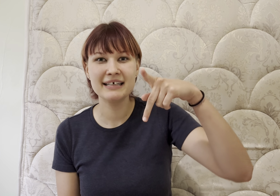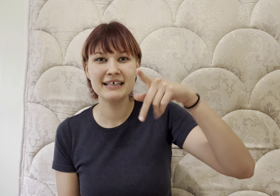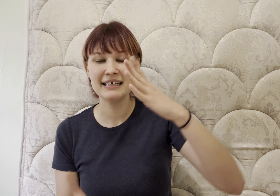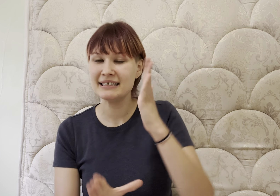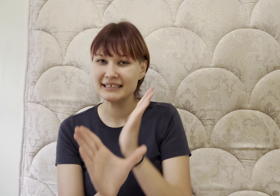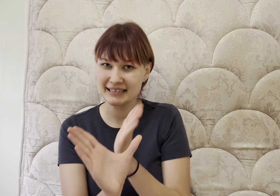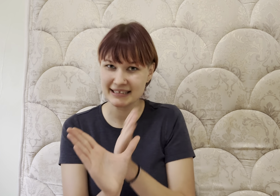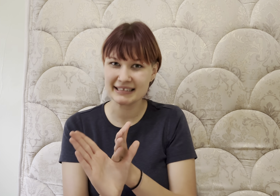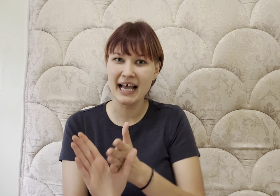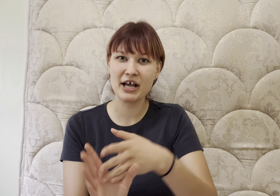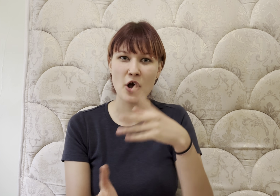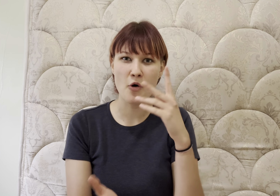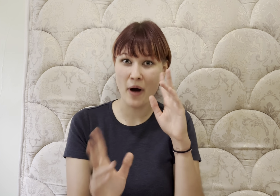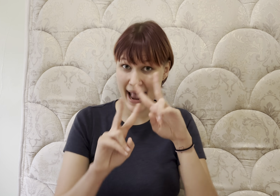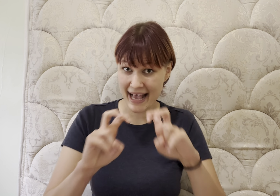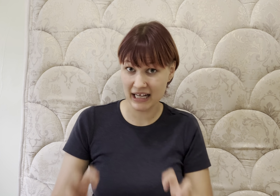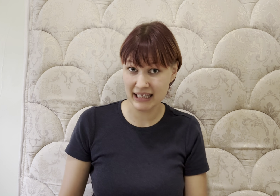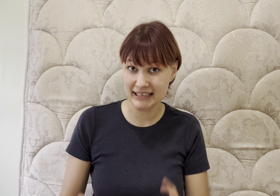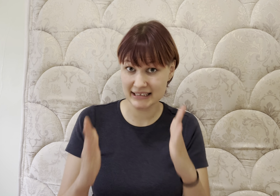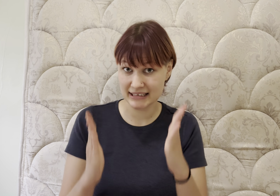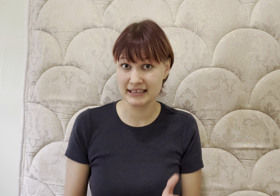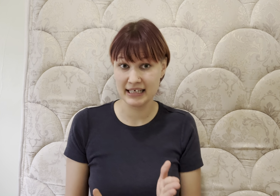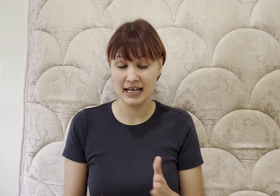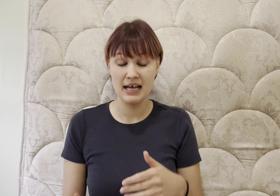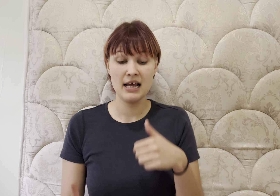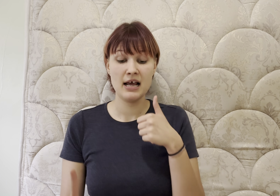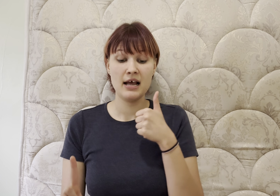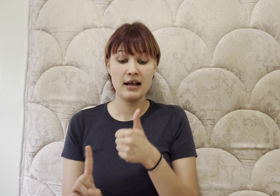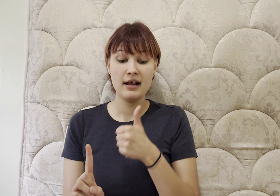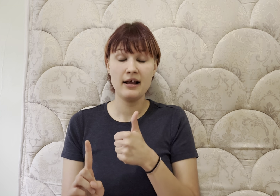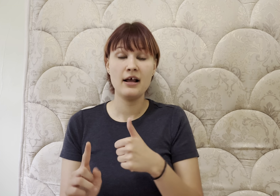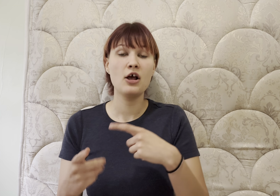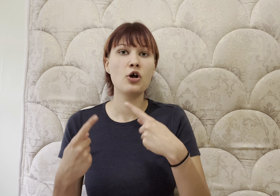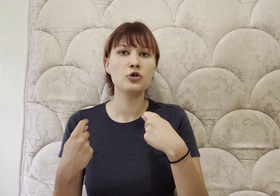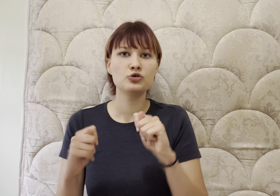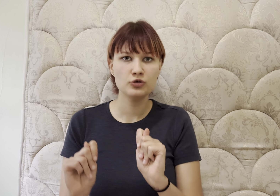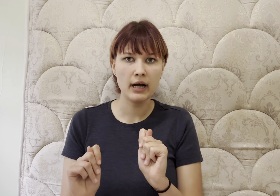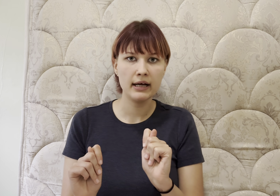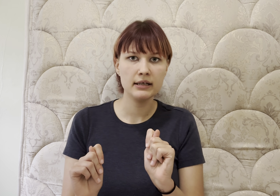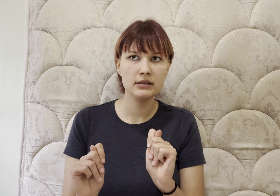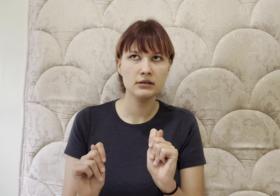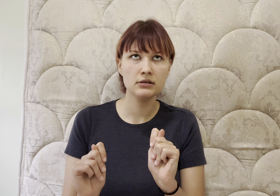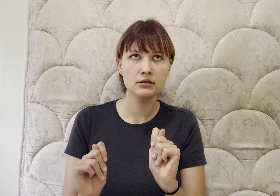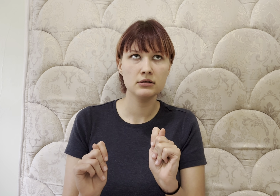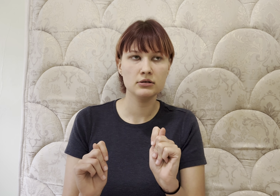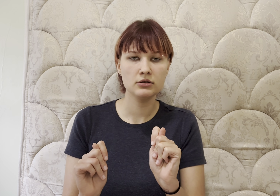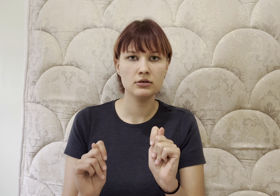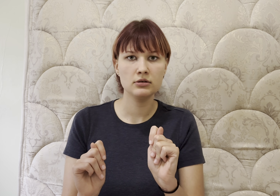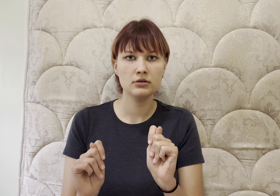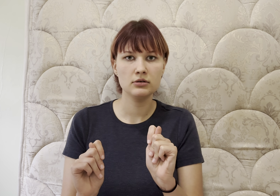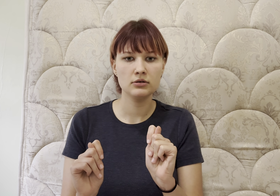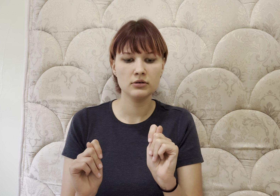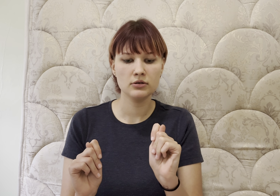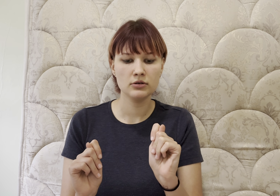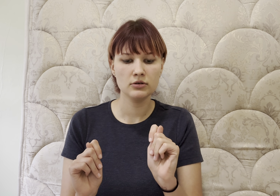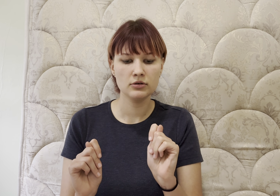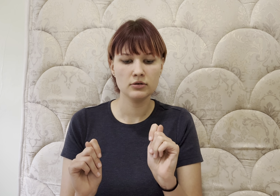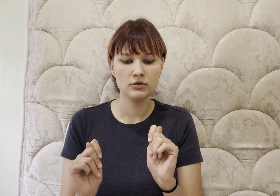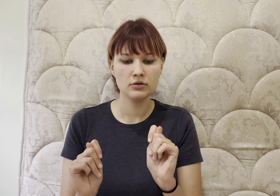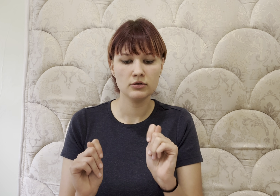a psychoanalyst will conclude that that resistance means that there's really tough stuff in there that you need to deal with. They analyze